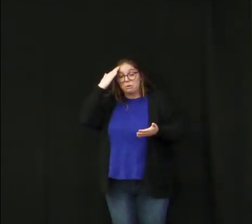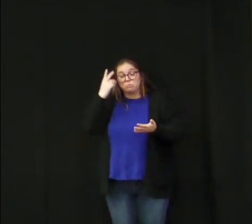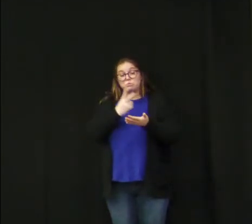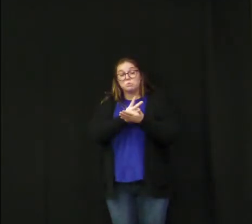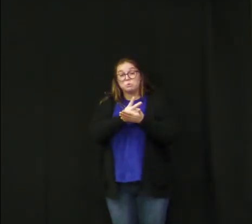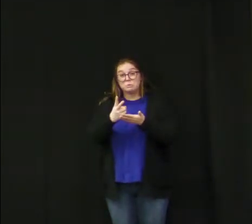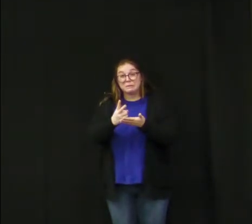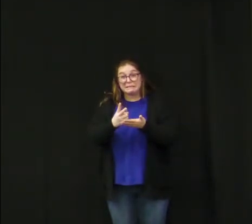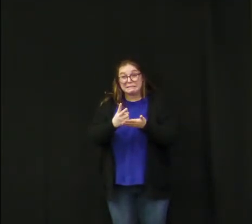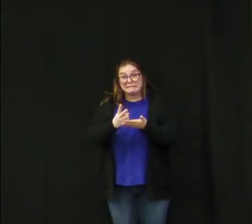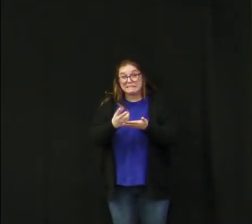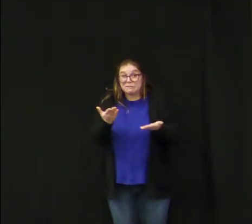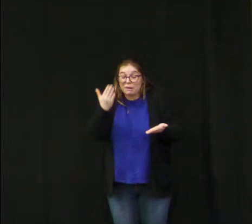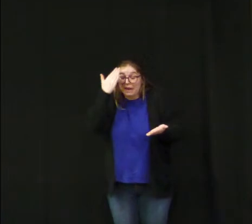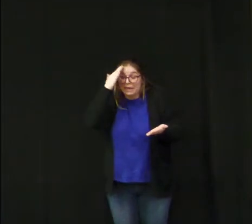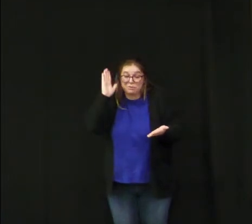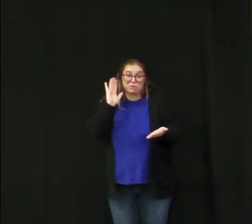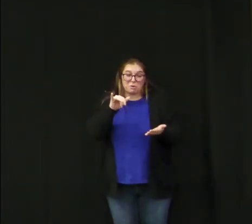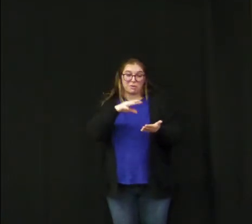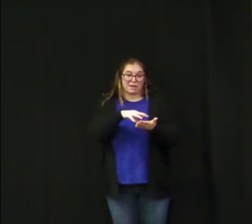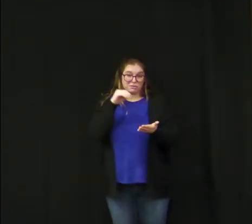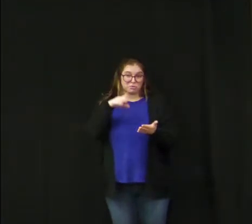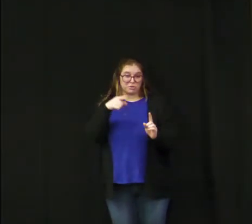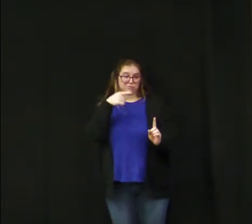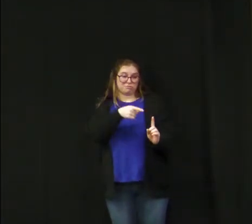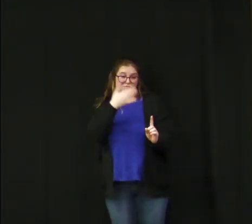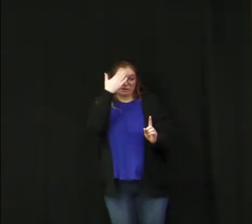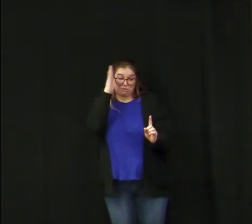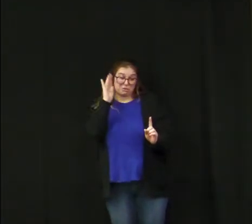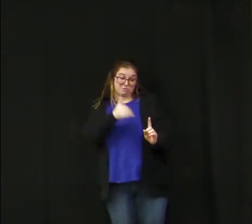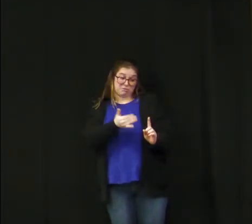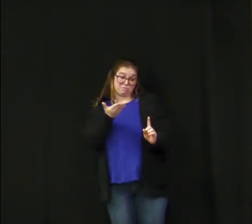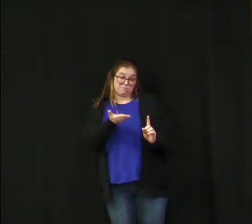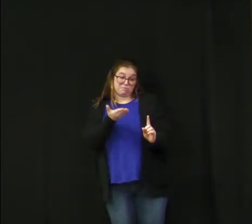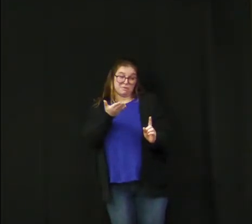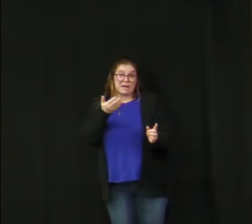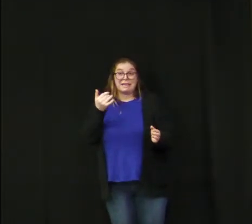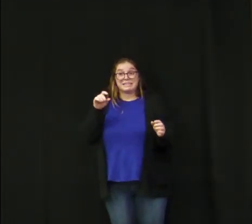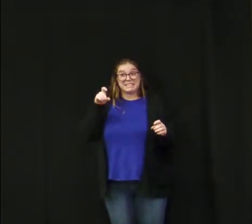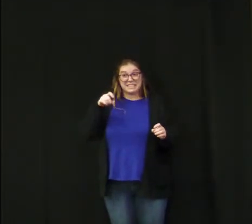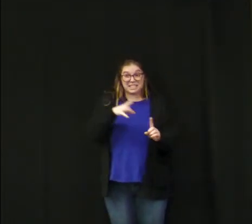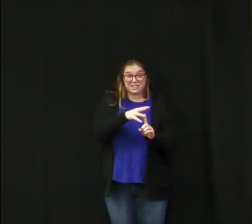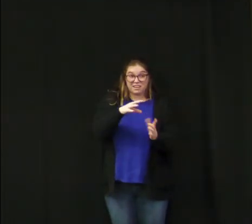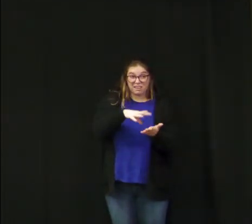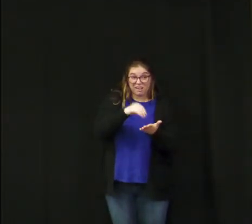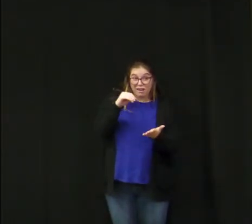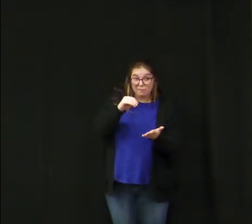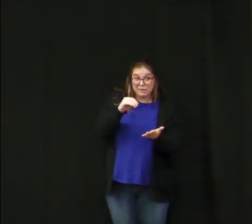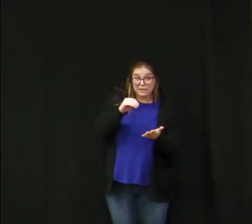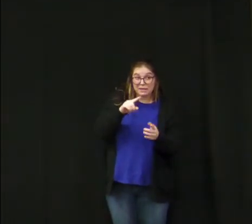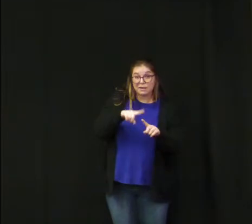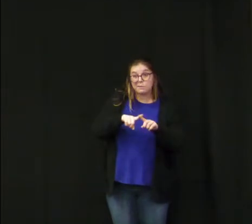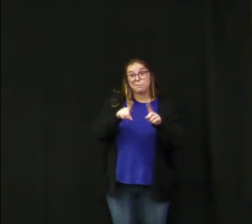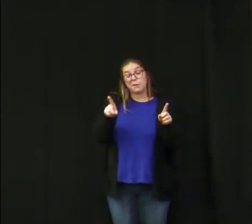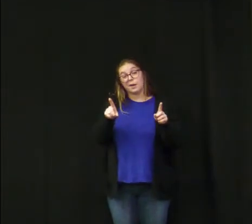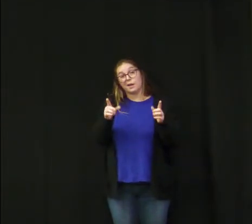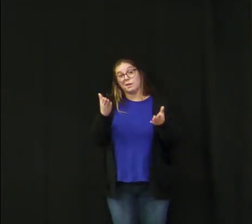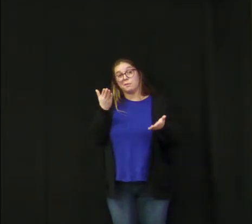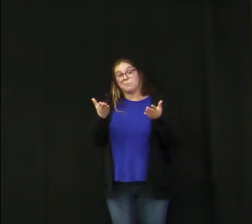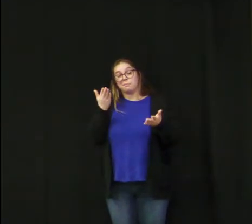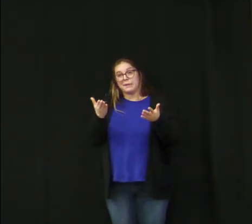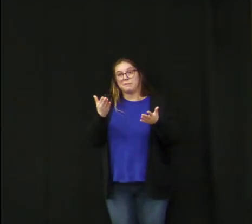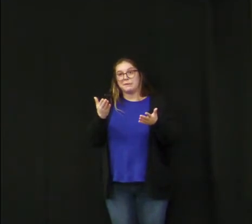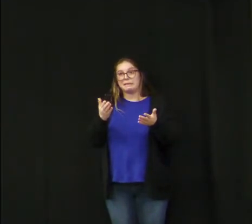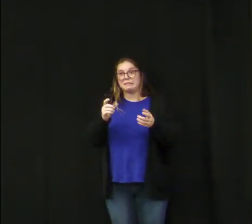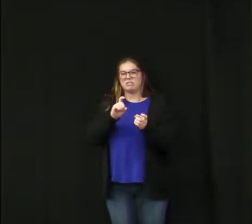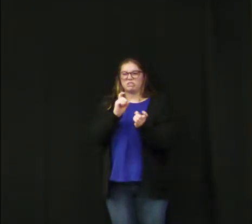want to copy exactly, you could copy what you've seen in the classroom and done, but is it all right to put like teacher observations from